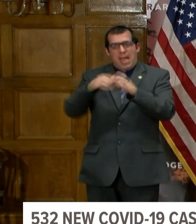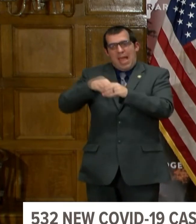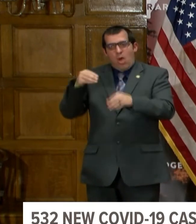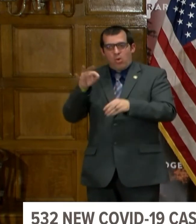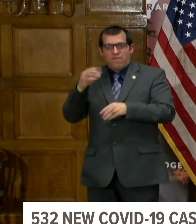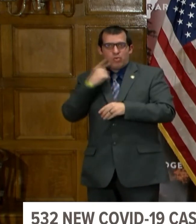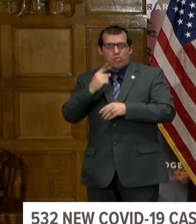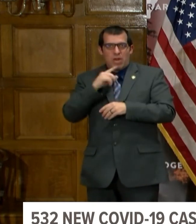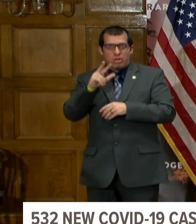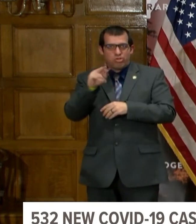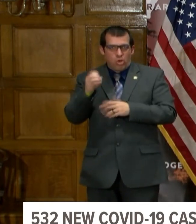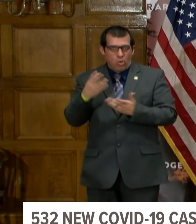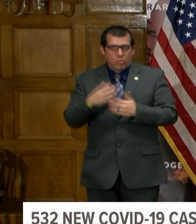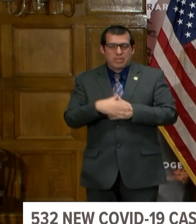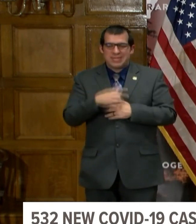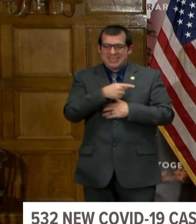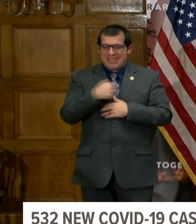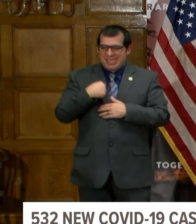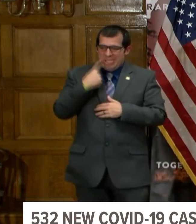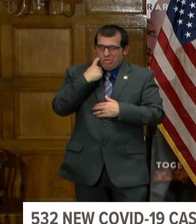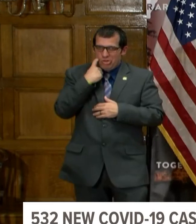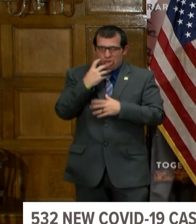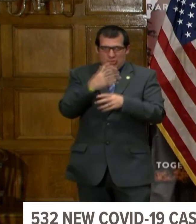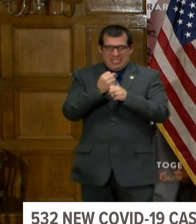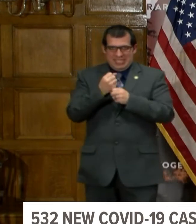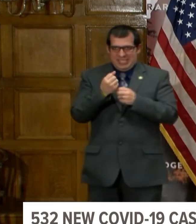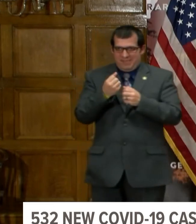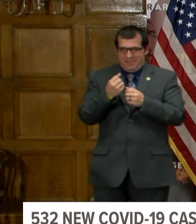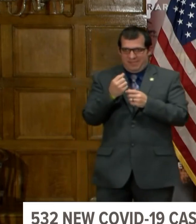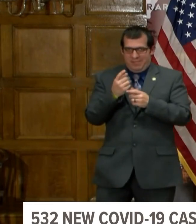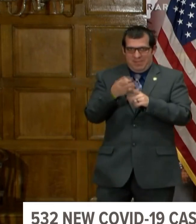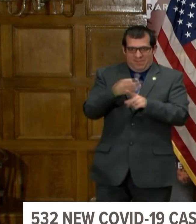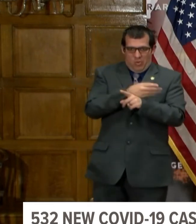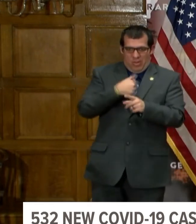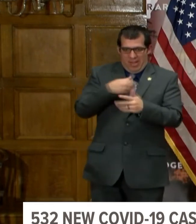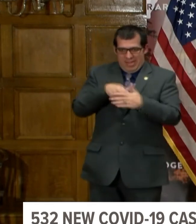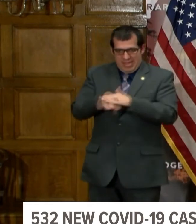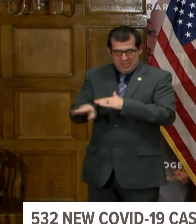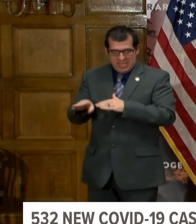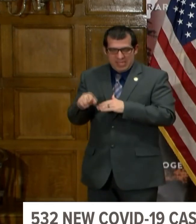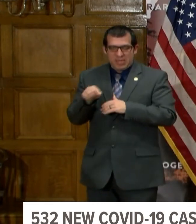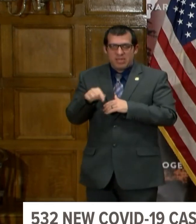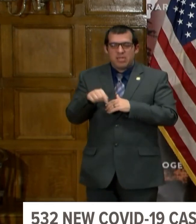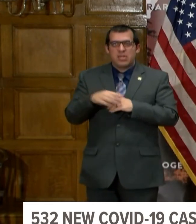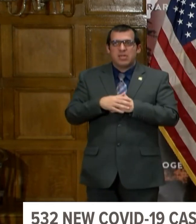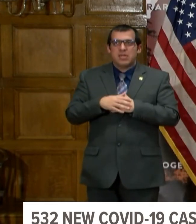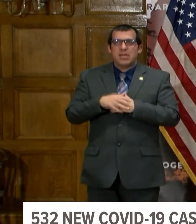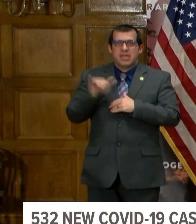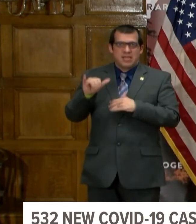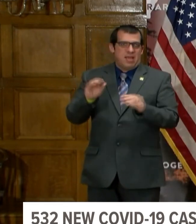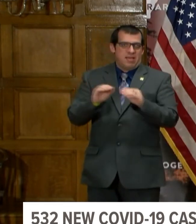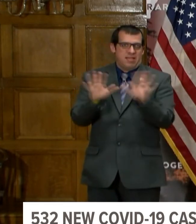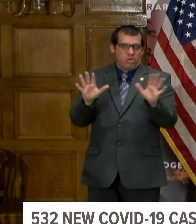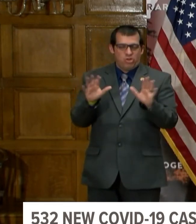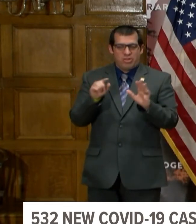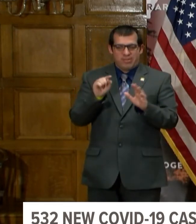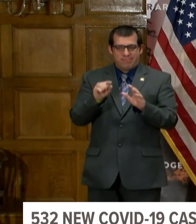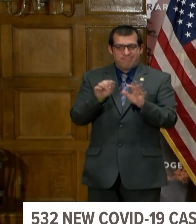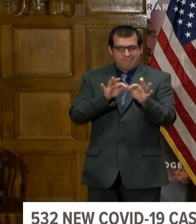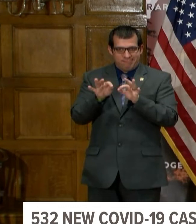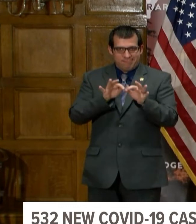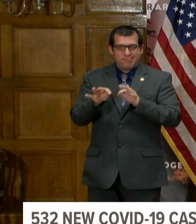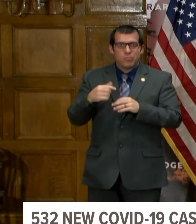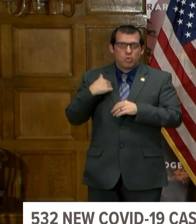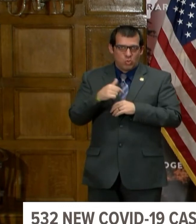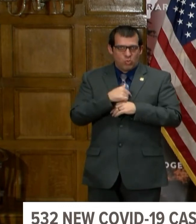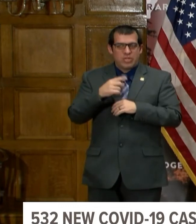The report I just received before coming in here, it clearly indicated that we